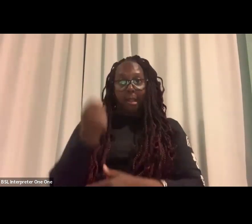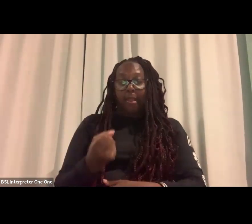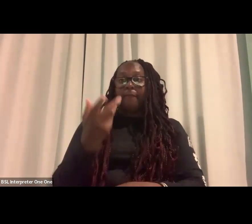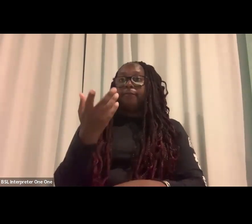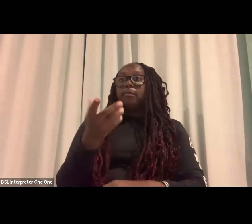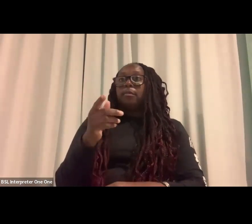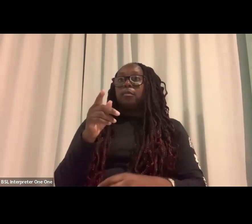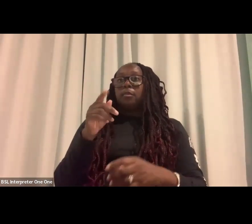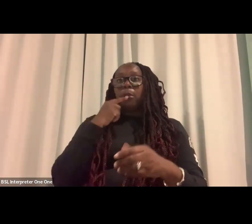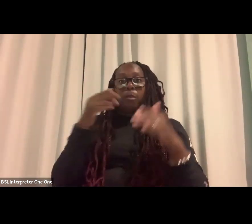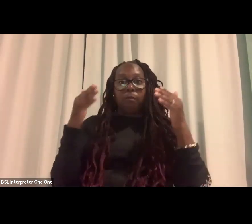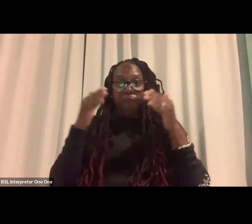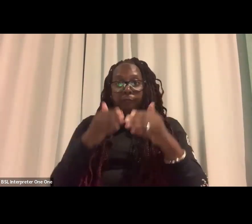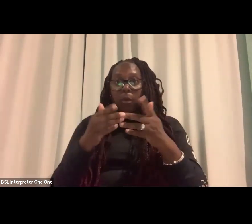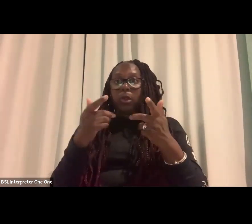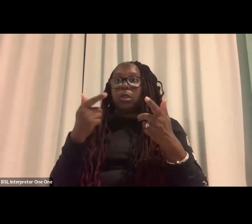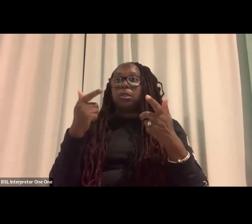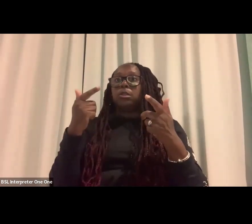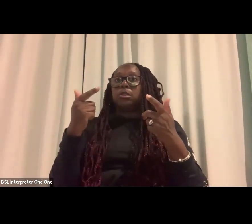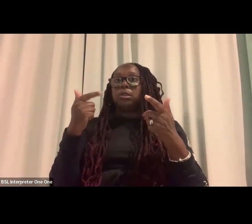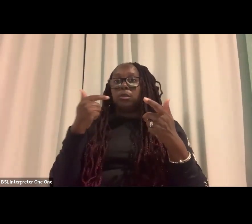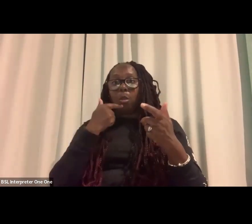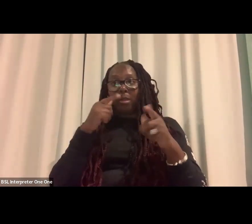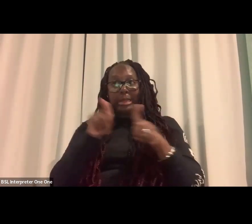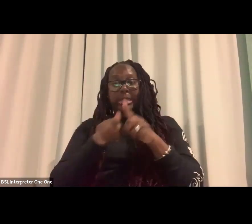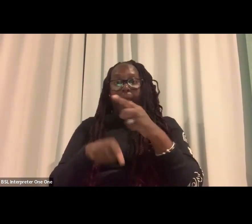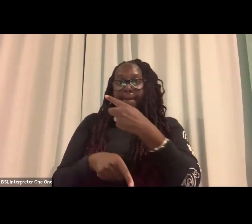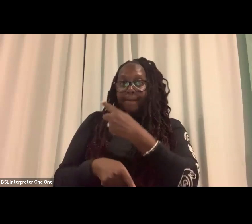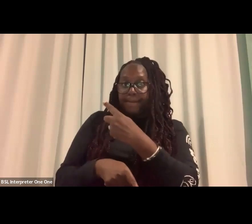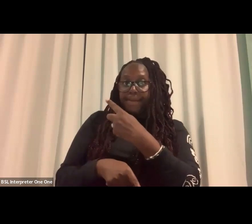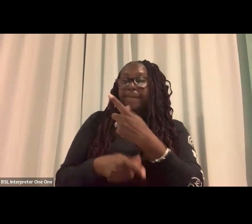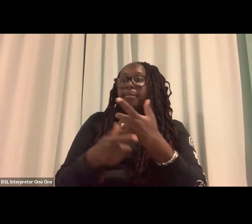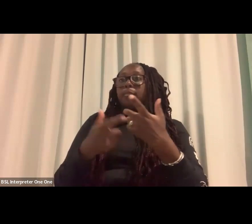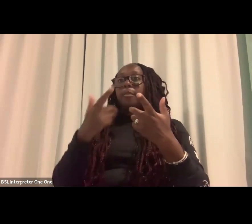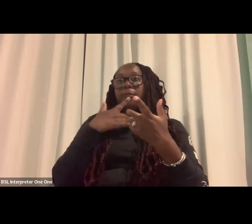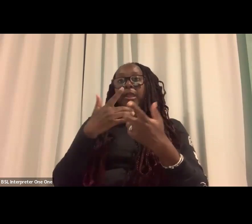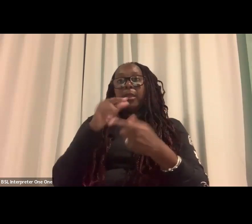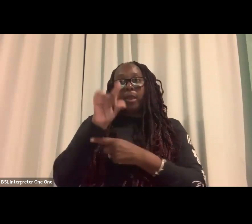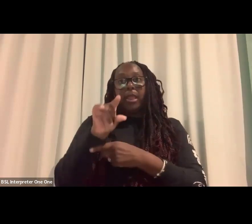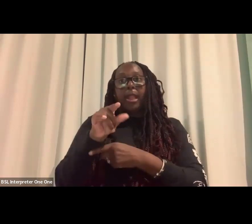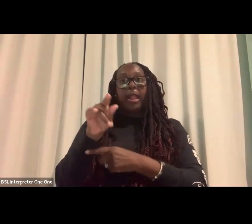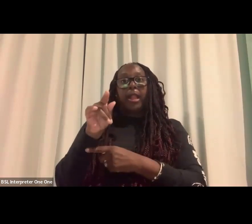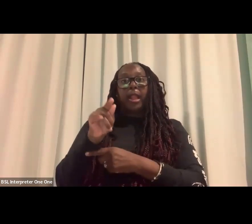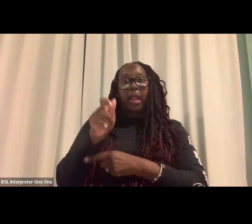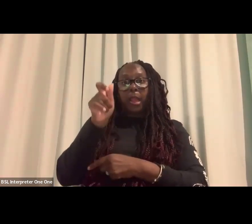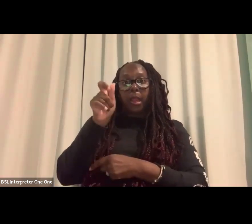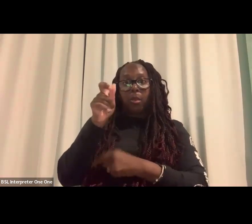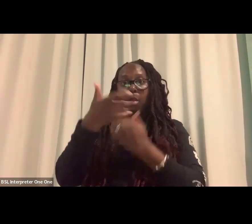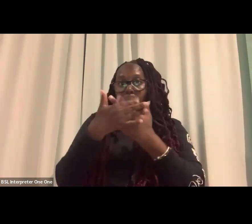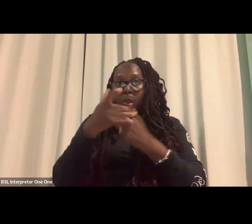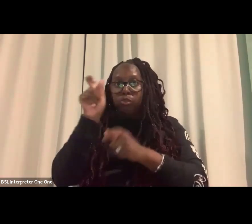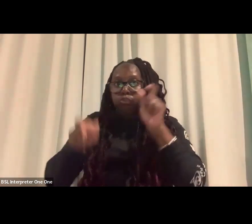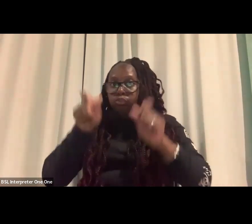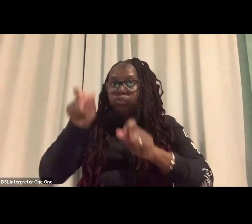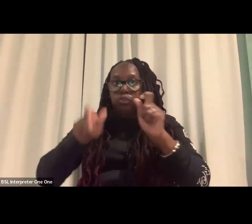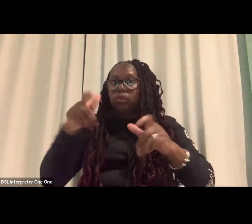we focused on the data portrait, and also we had some citizen workshops all along the year